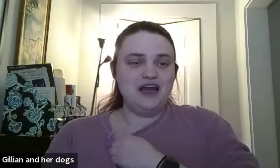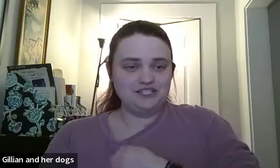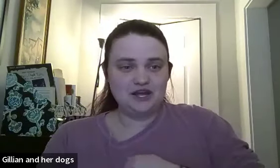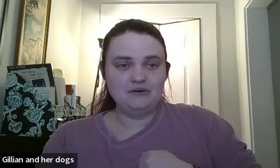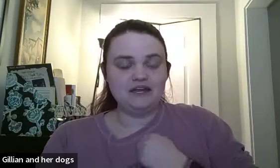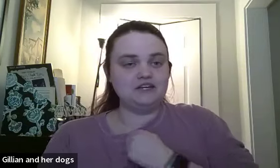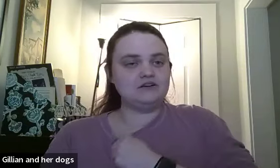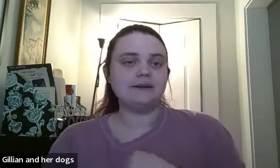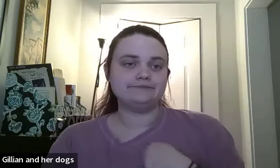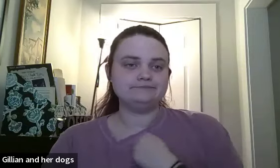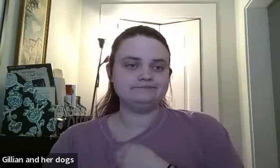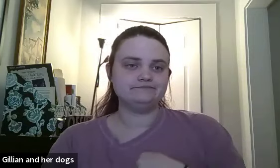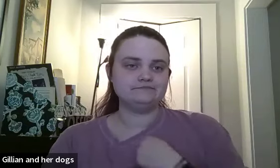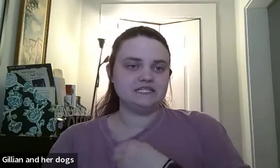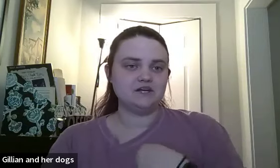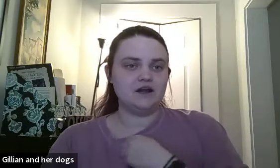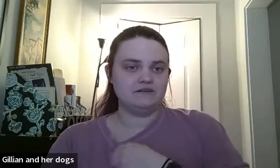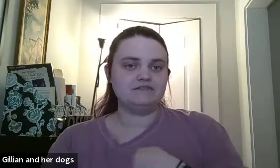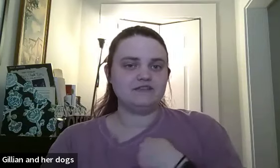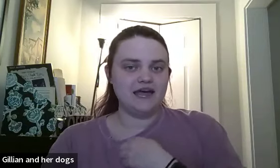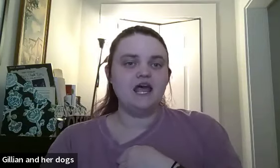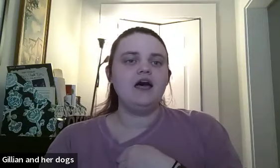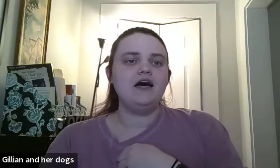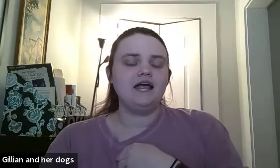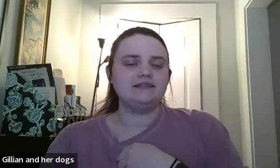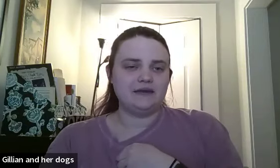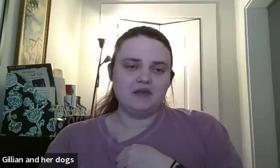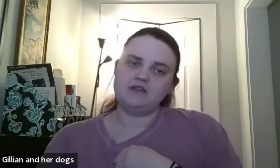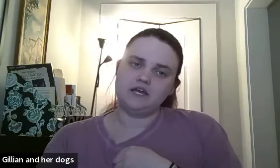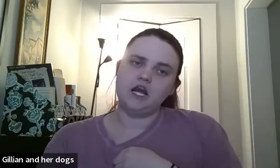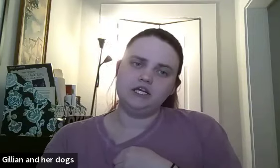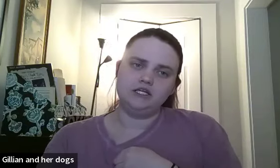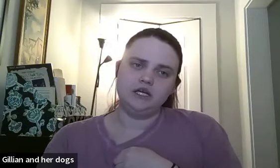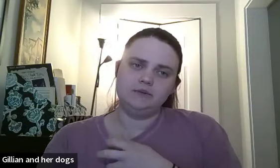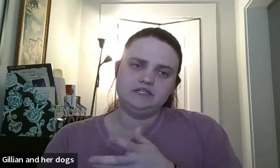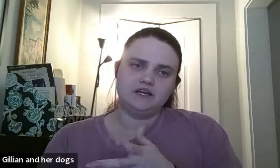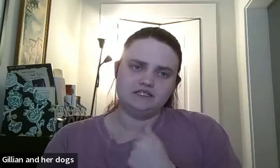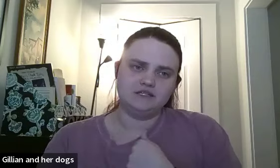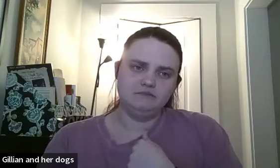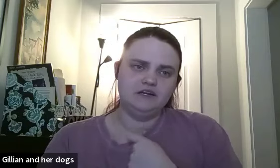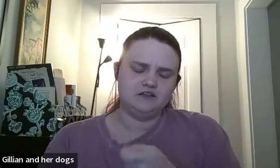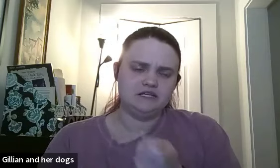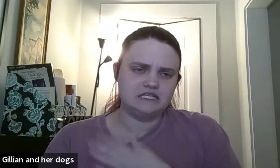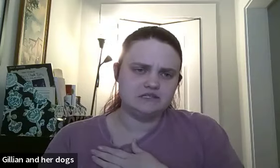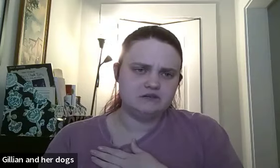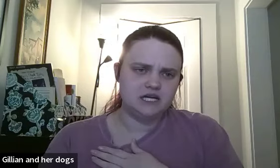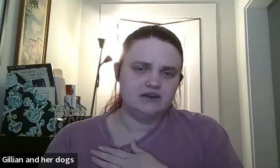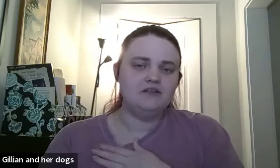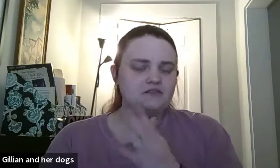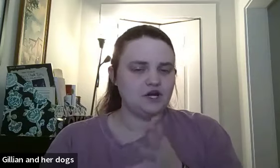not show it and you're like, sorry, very flat, they may be like, are you being sarcastic with me? Are you like teasing me right now? They're